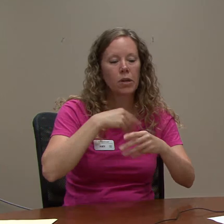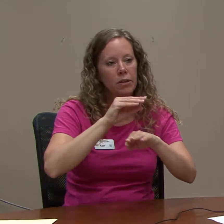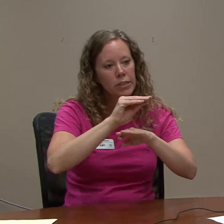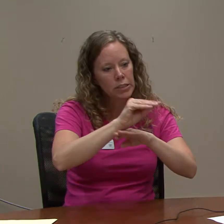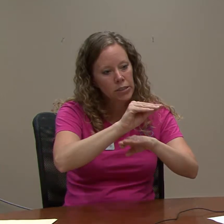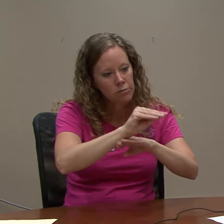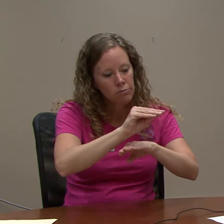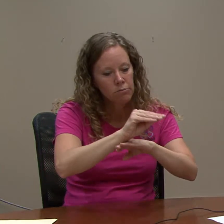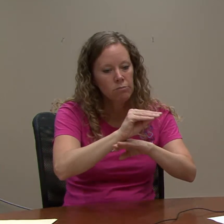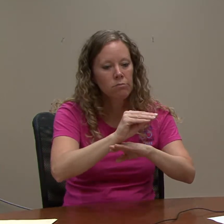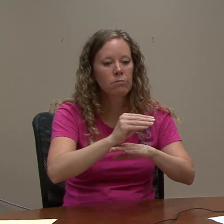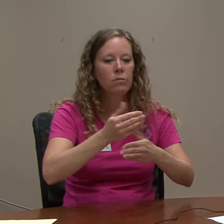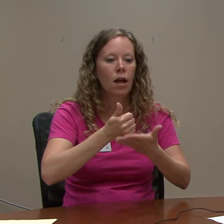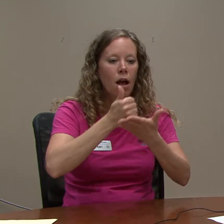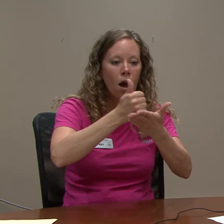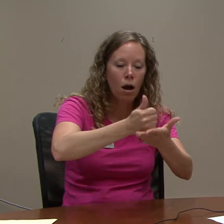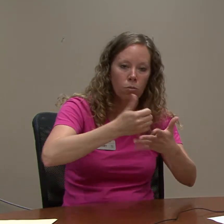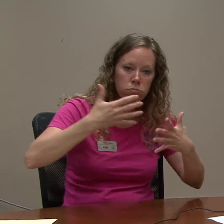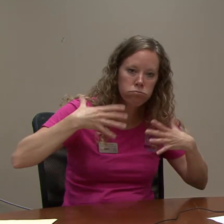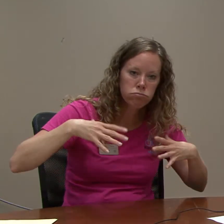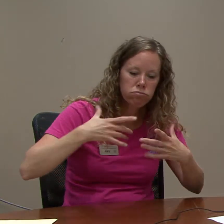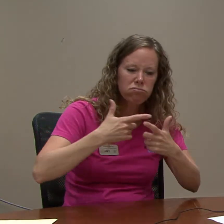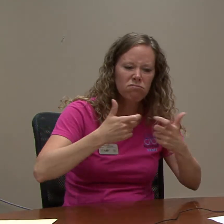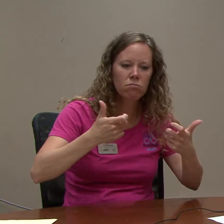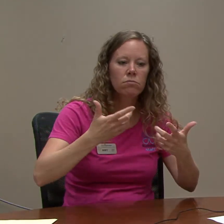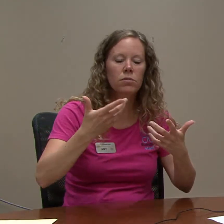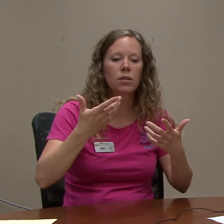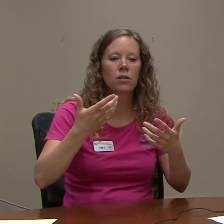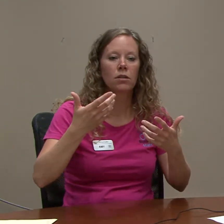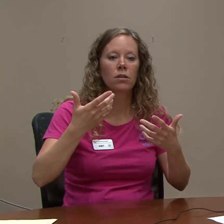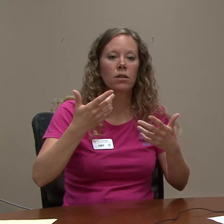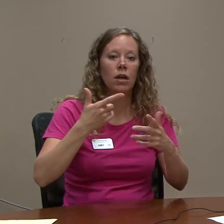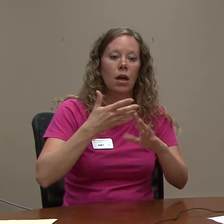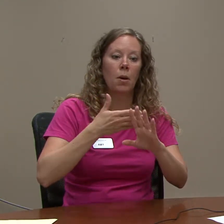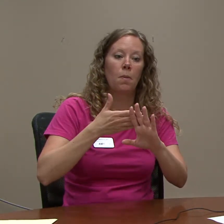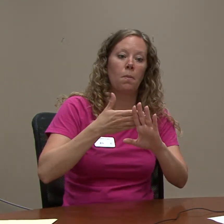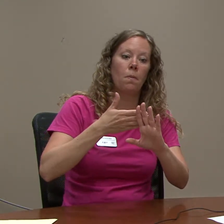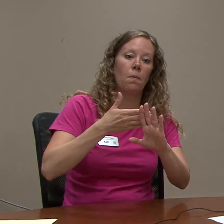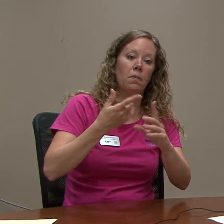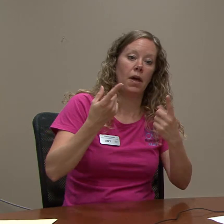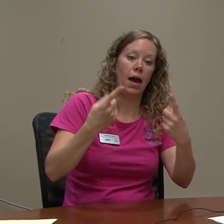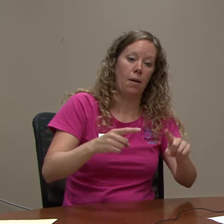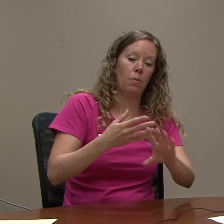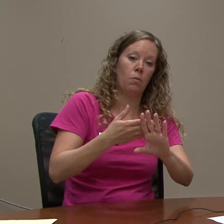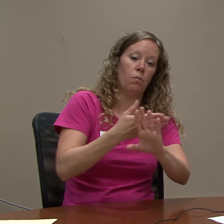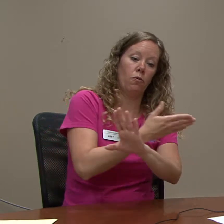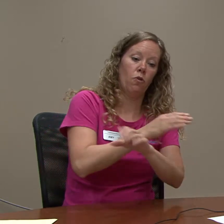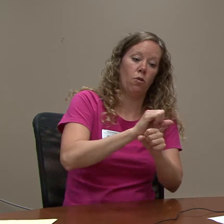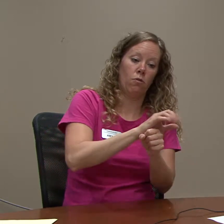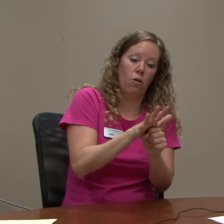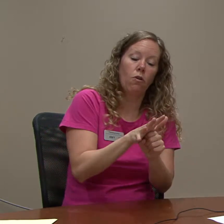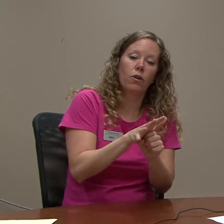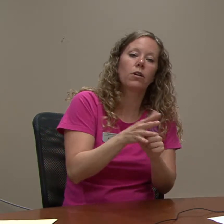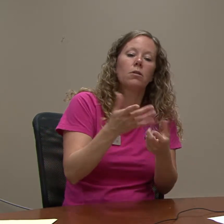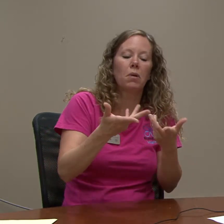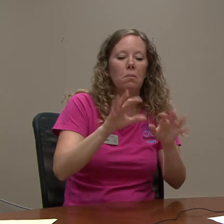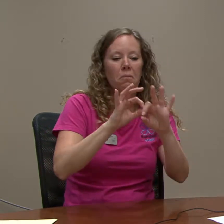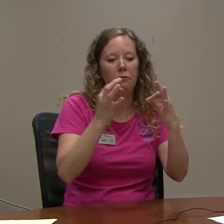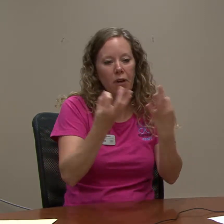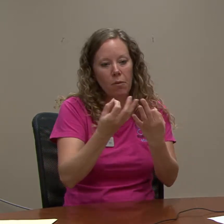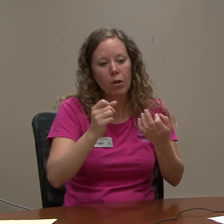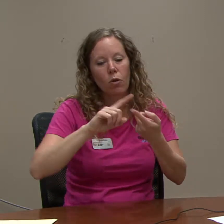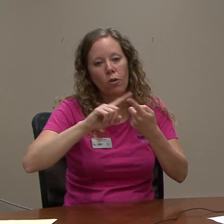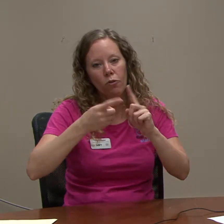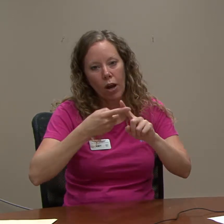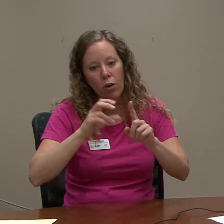social support, and has done this in the home prior to COVID-19. The person may be a family member,